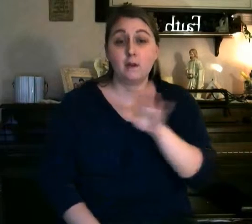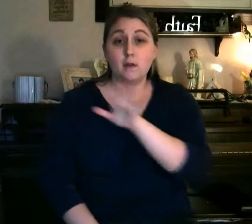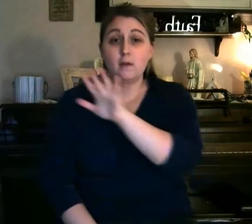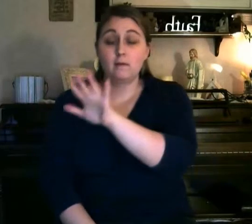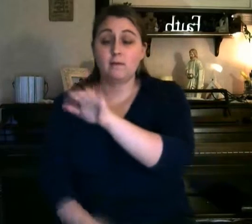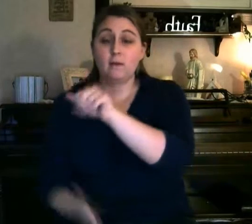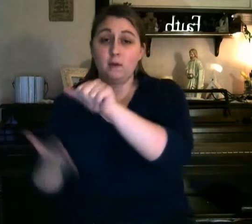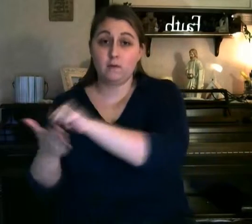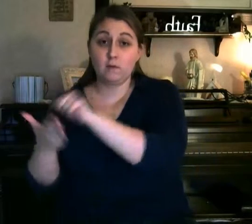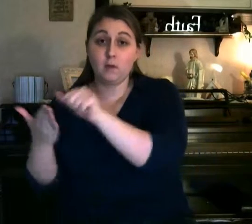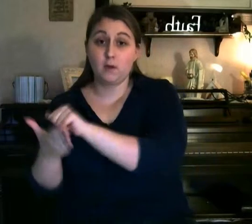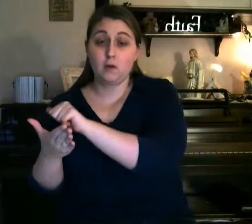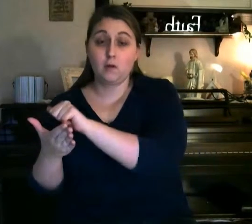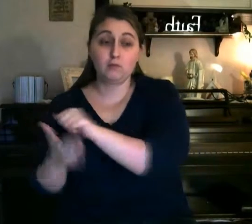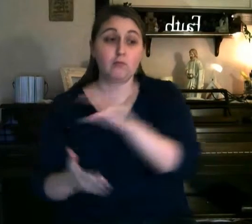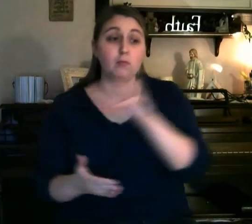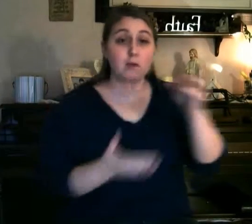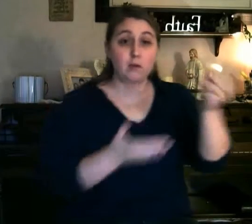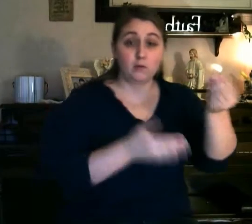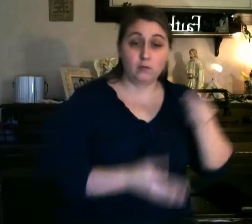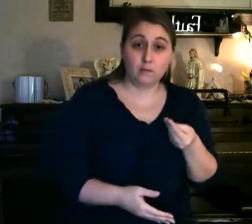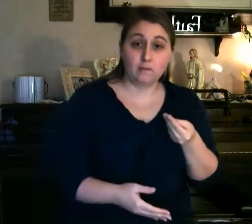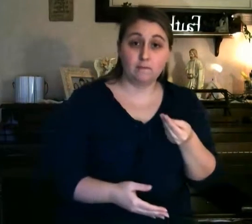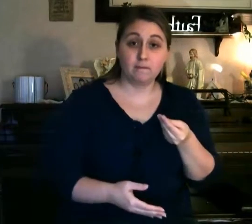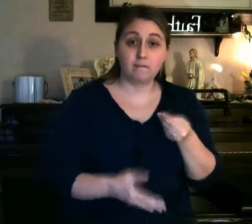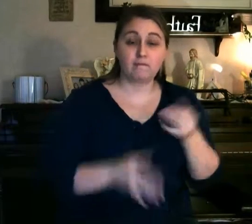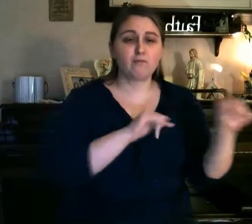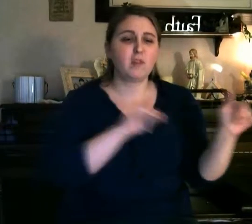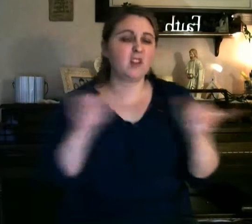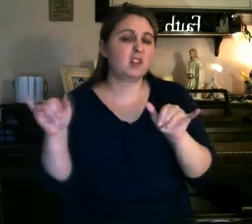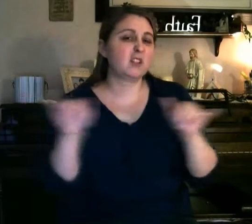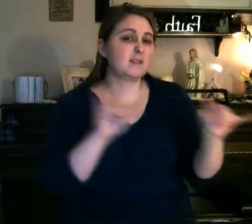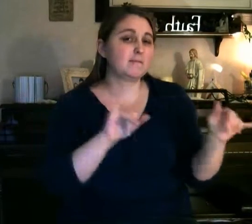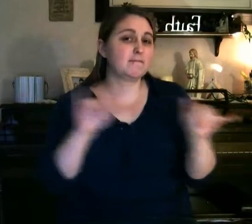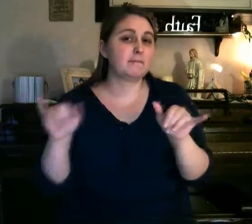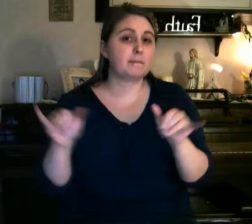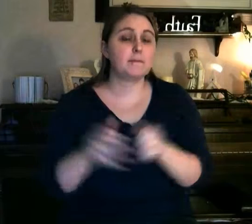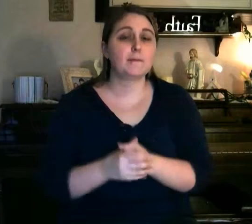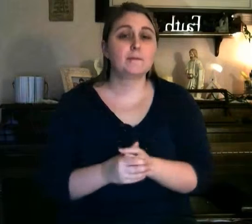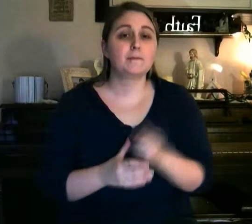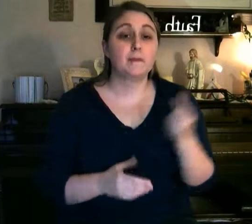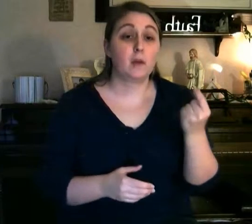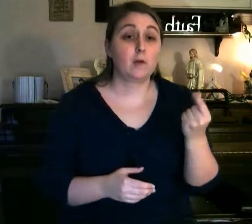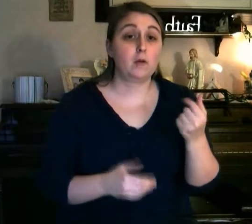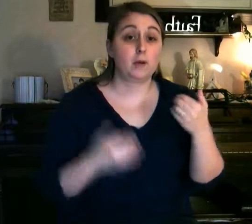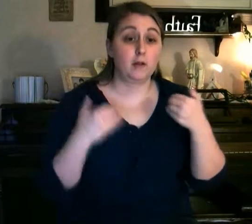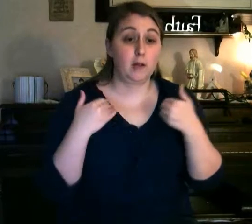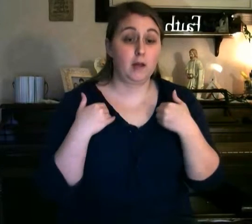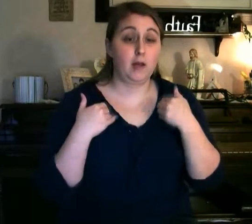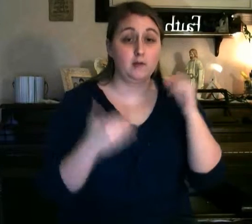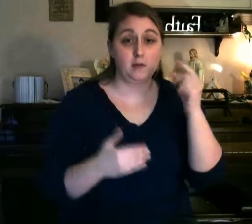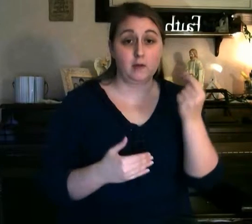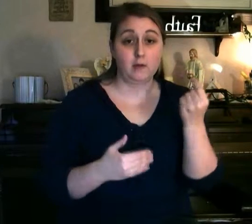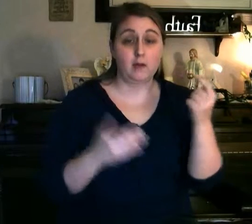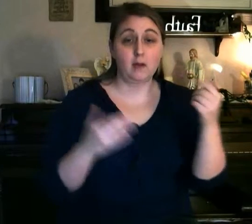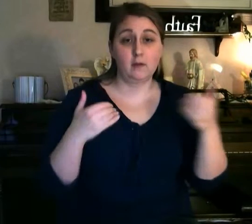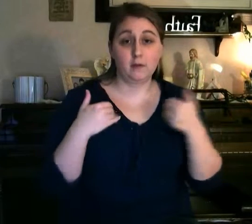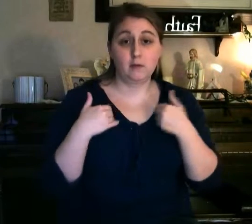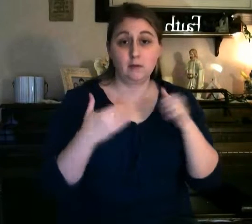6, I'm going to have 11. If I have 6 avocados and you gave me 5, I'm going to have 11 either way. Let's do a couple, since this number line is so nice, I